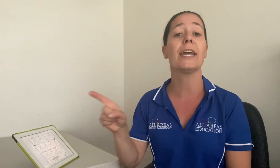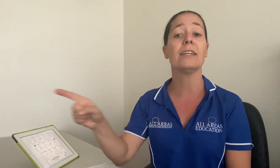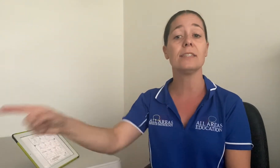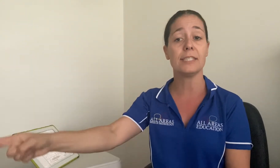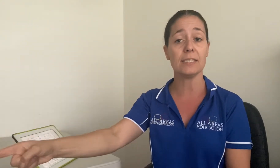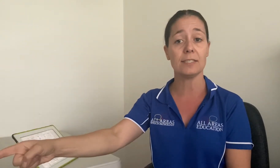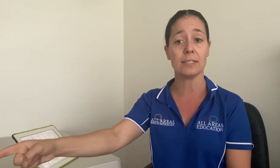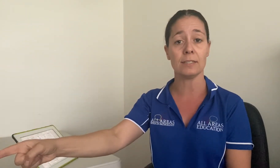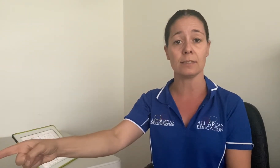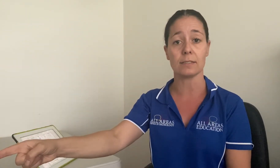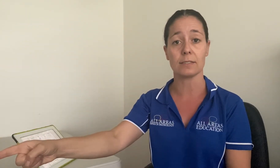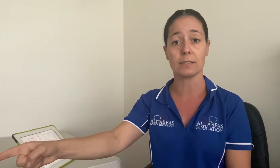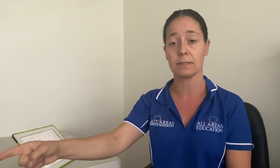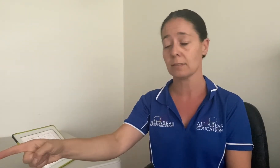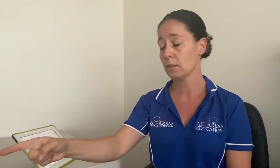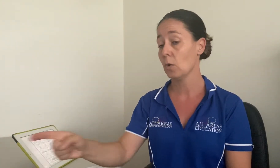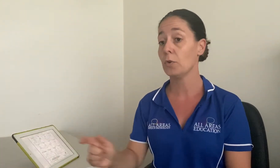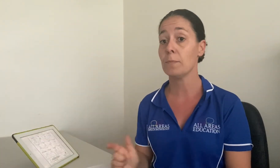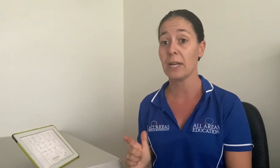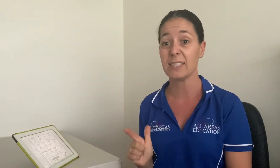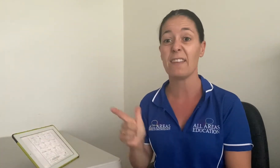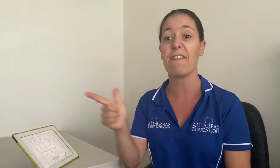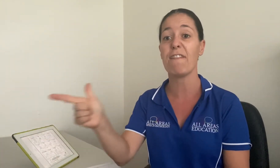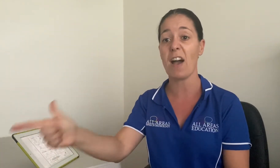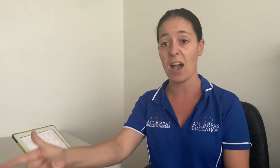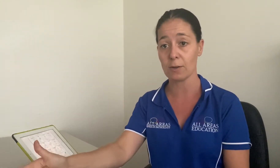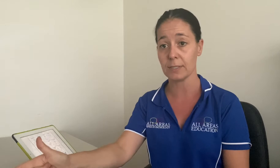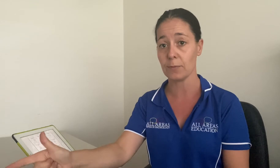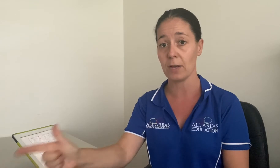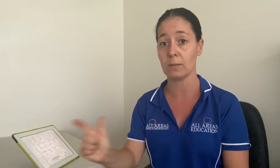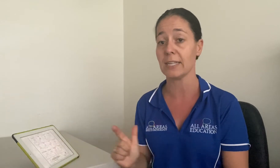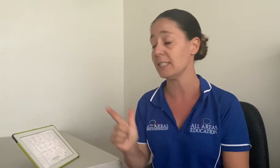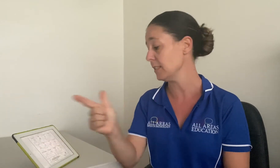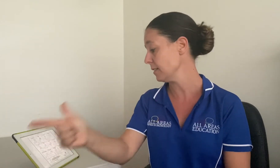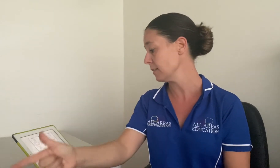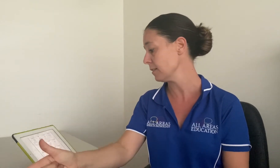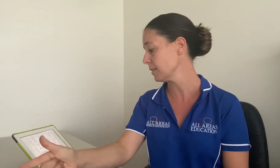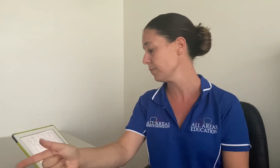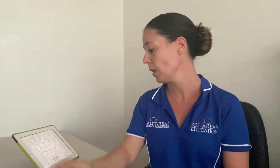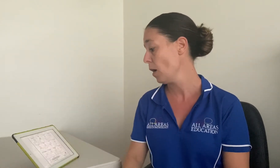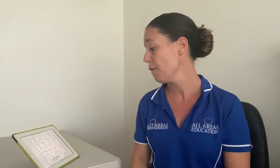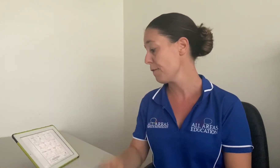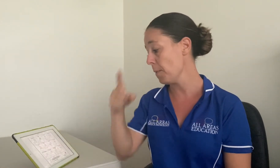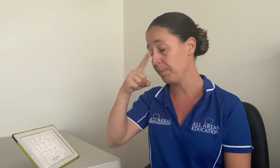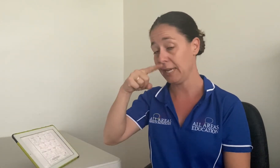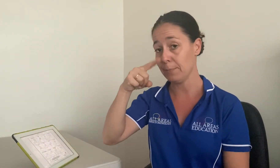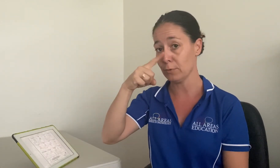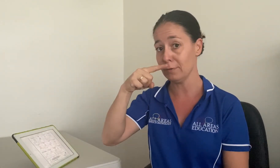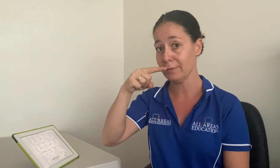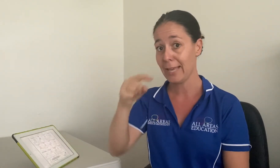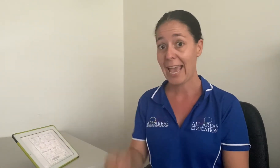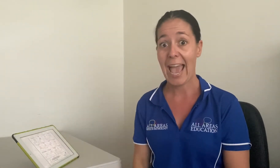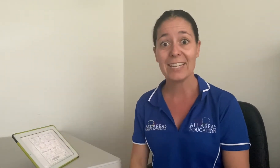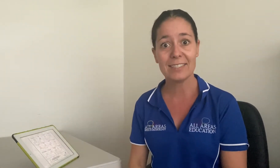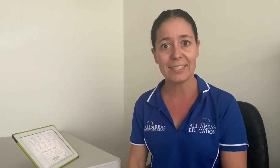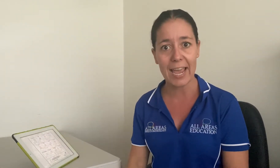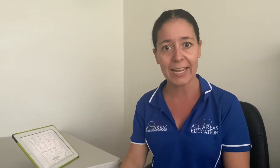at a distance, or you might say far as well, like distance from people. And say